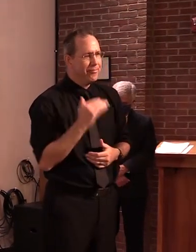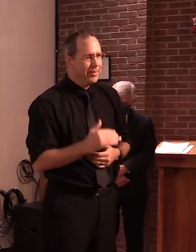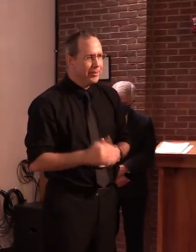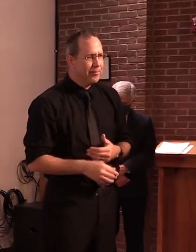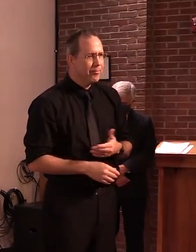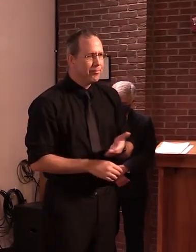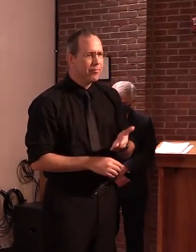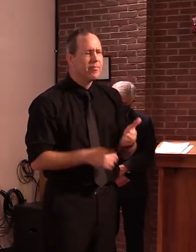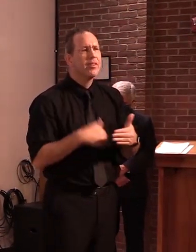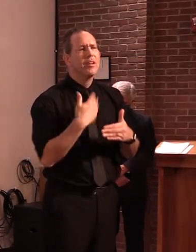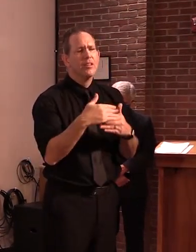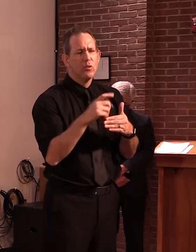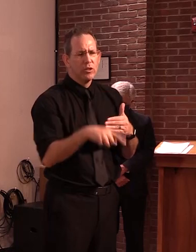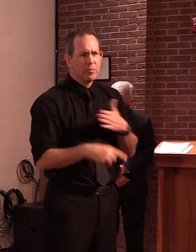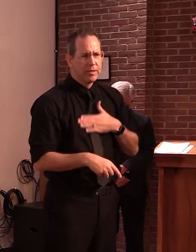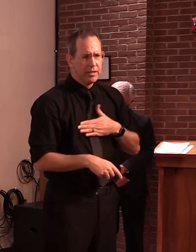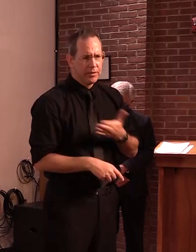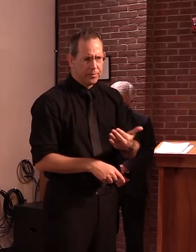Governor,